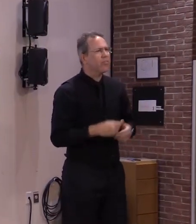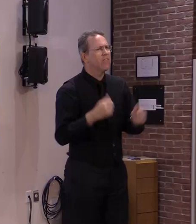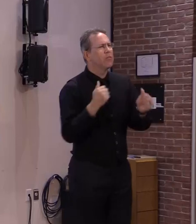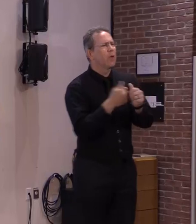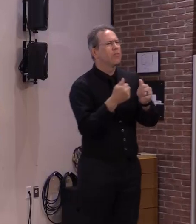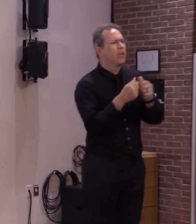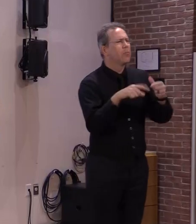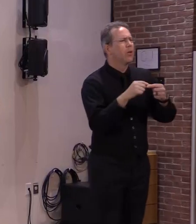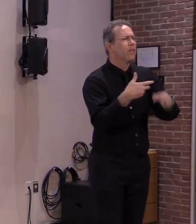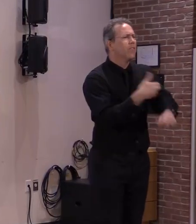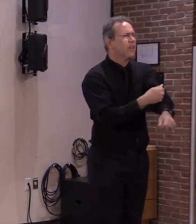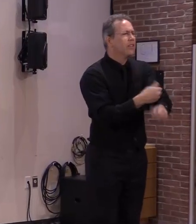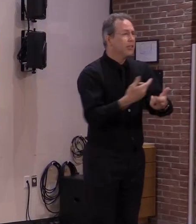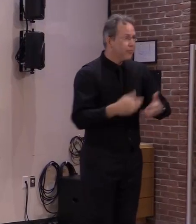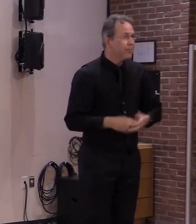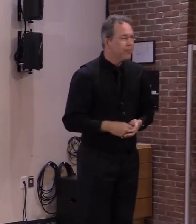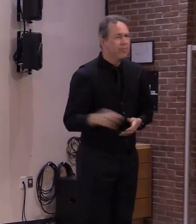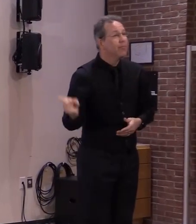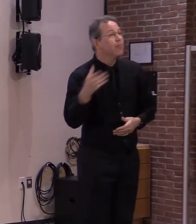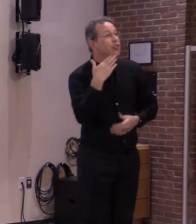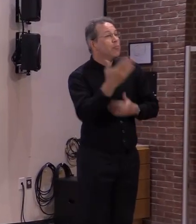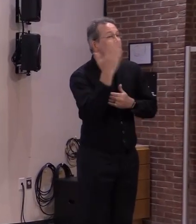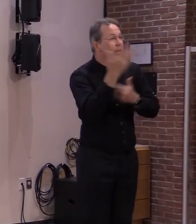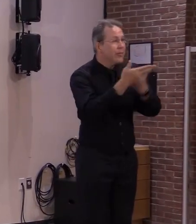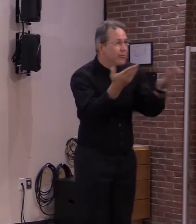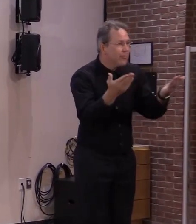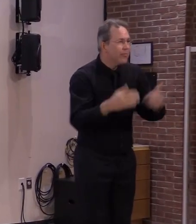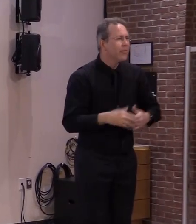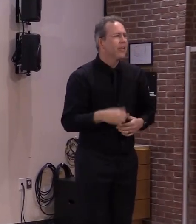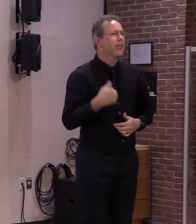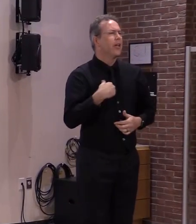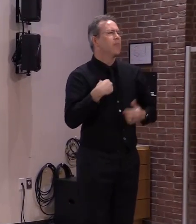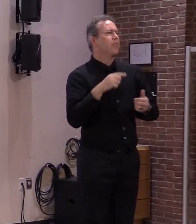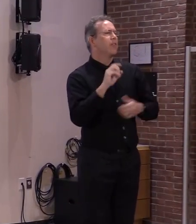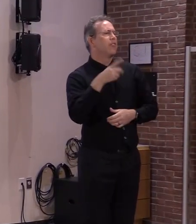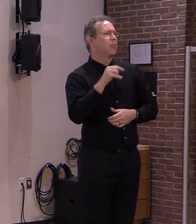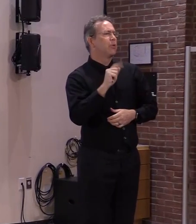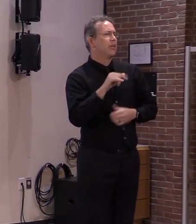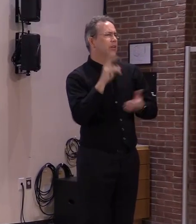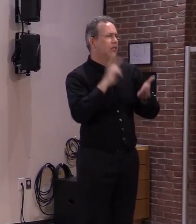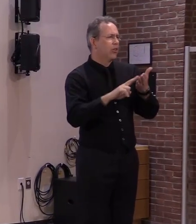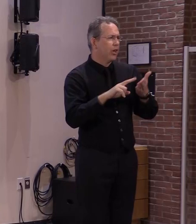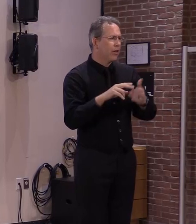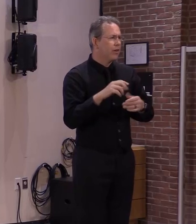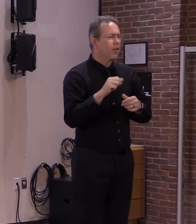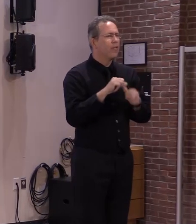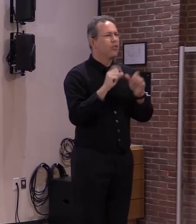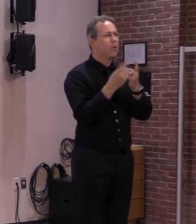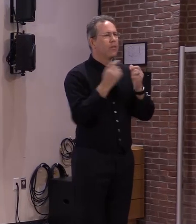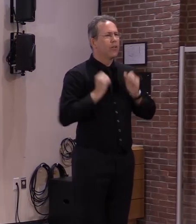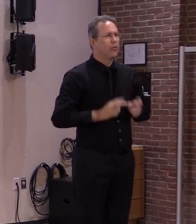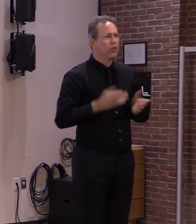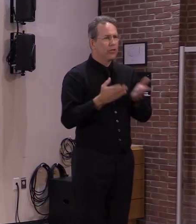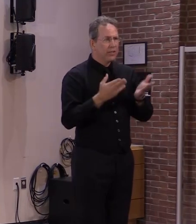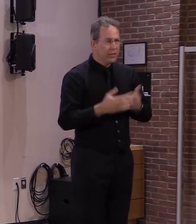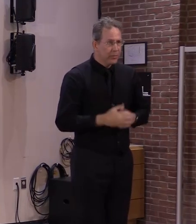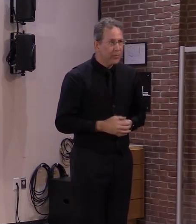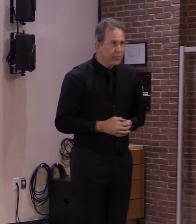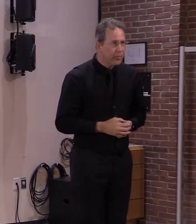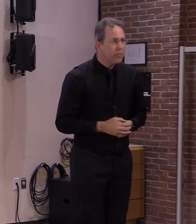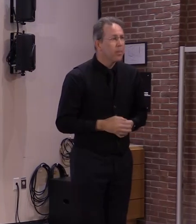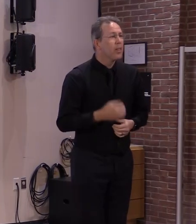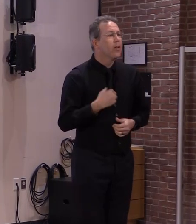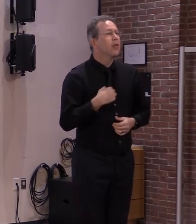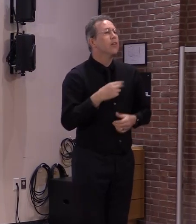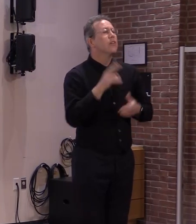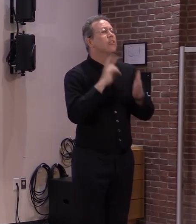Good morning. I'm Deputy Secretary Jenny Samuelson of the Agency of Human Services. Secretary Smith is taking some much-deserved time